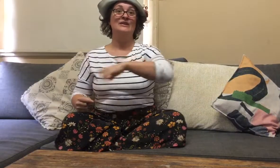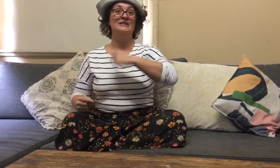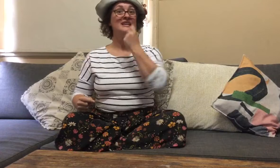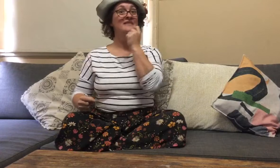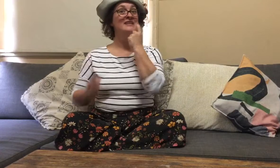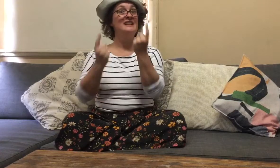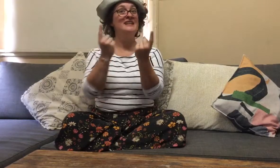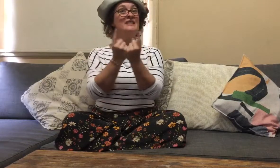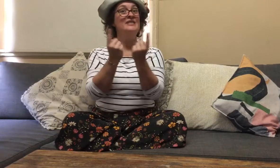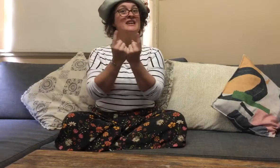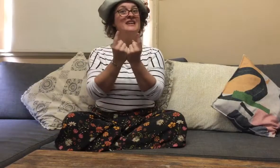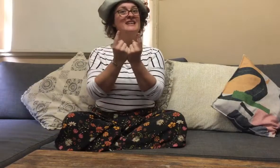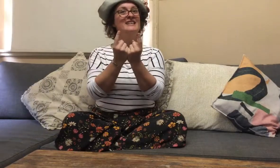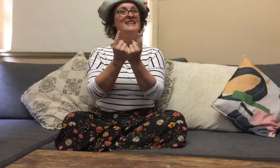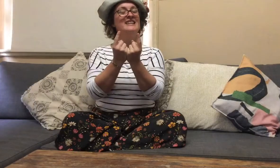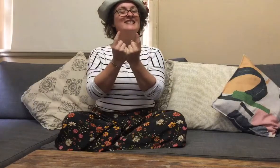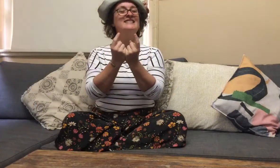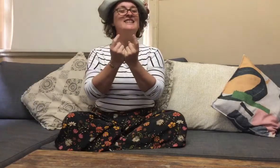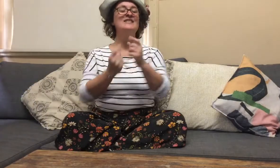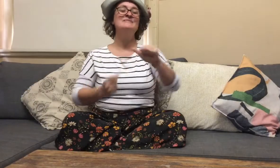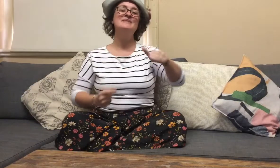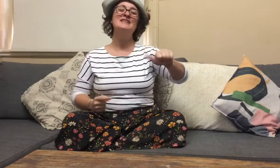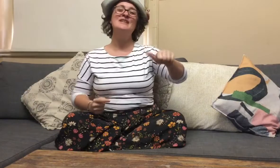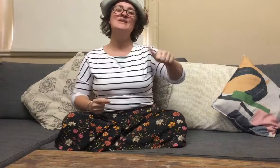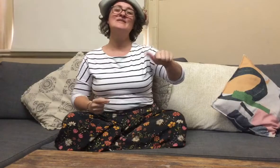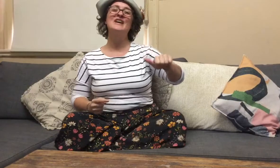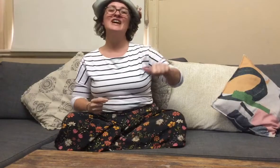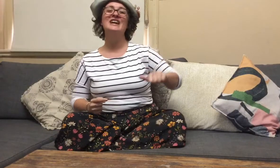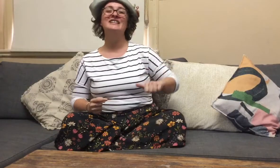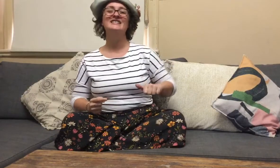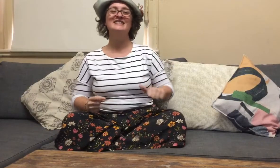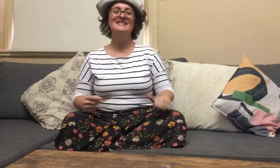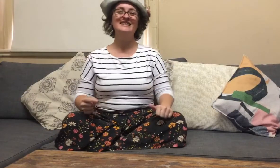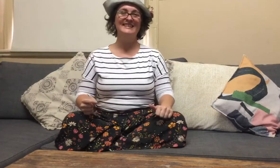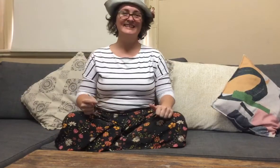'cause every little thing is gonna be alright.